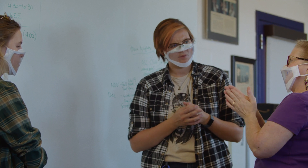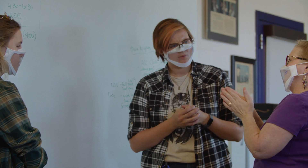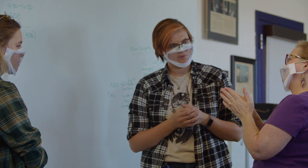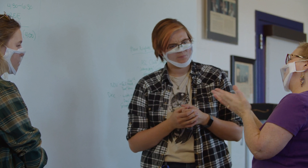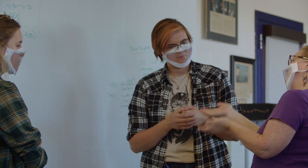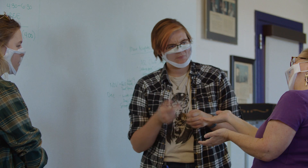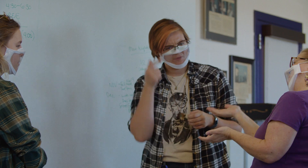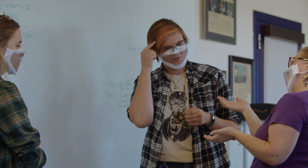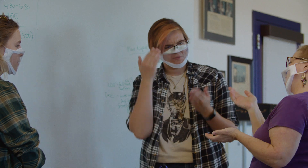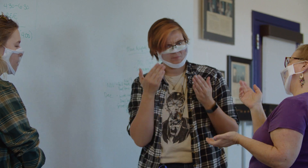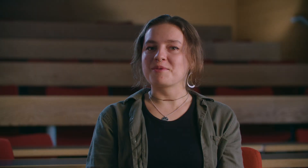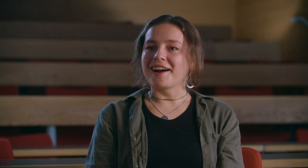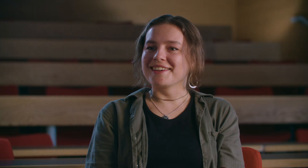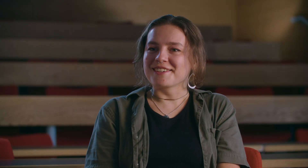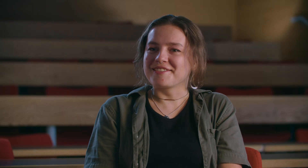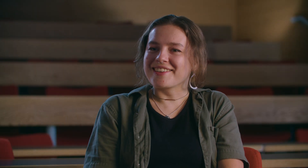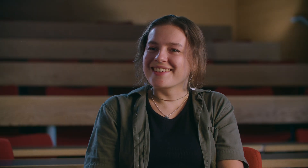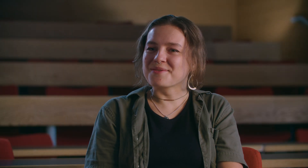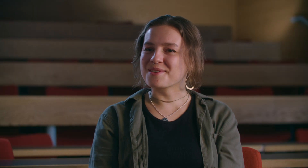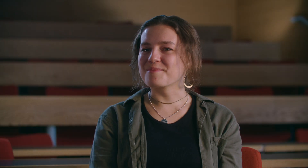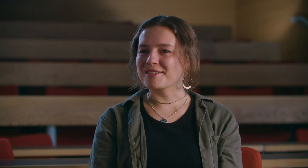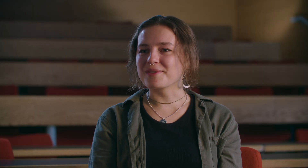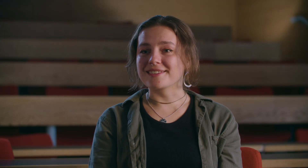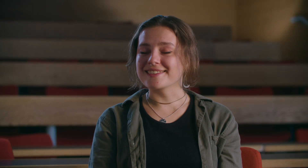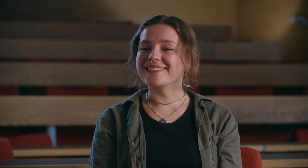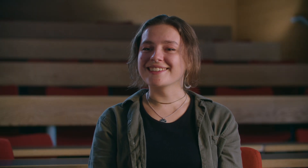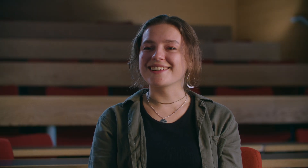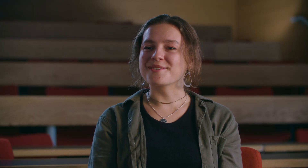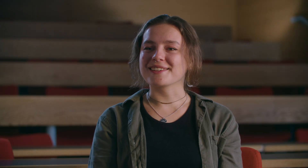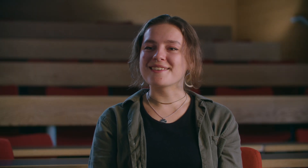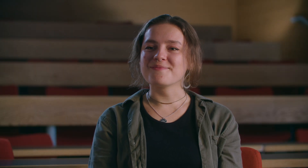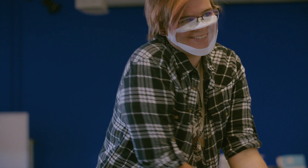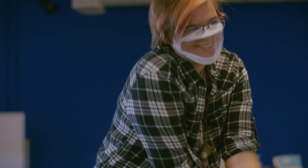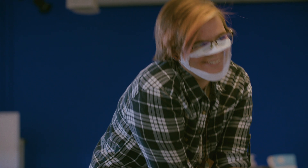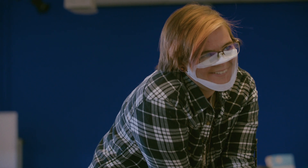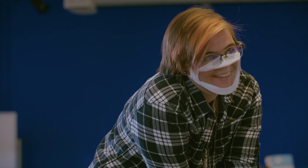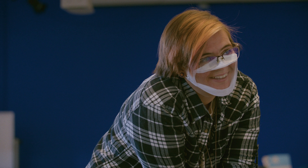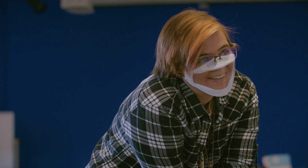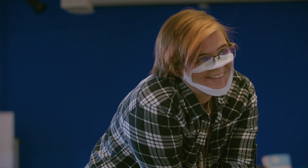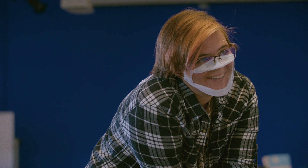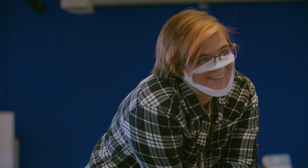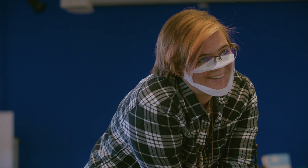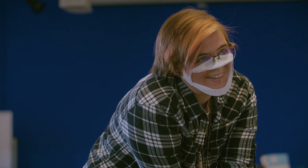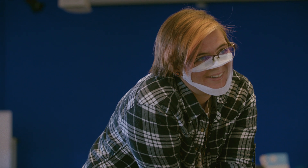accredited, and to my surprise, I found that one of the best ones is here at USM. I wanted to have